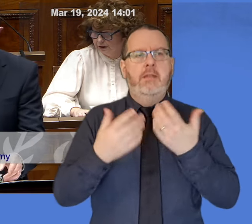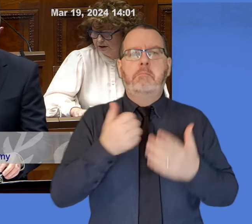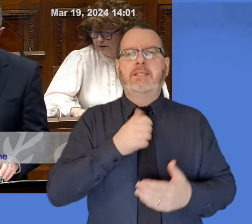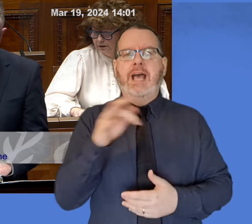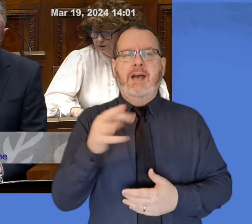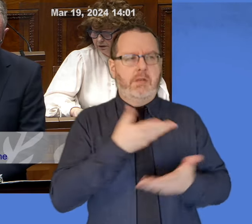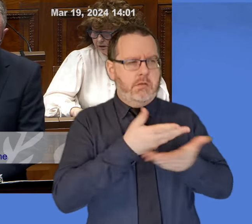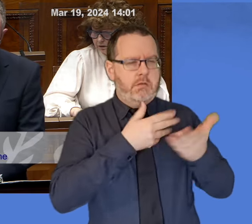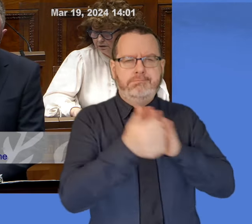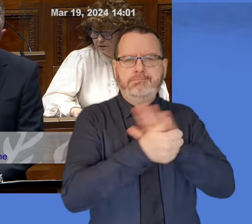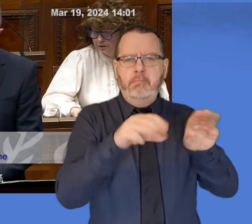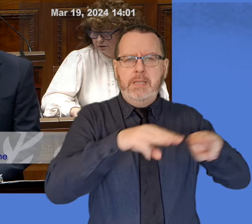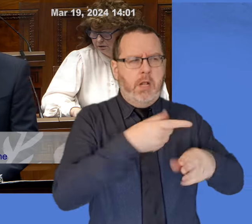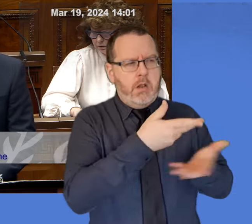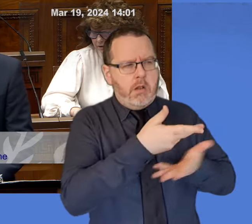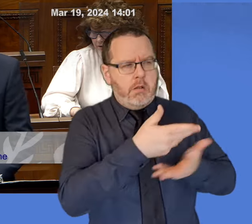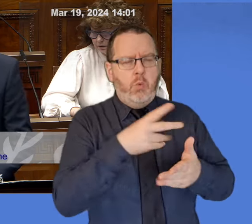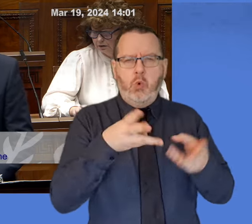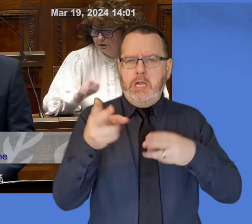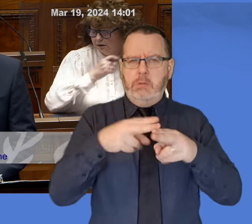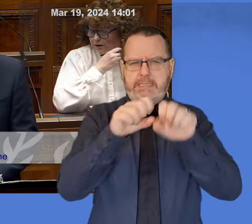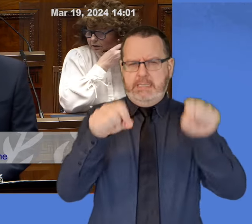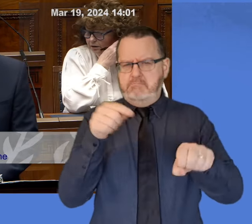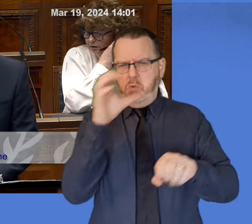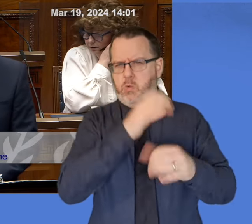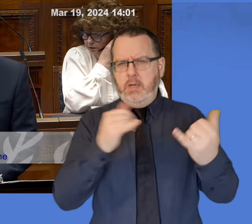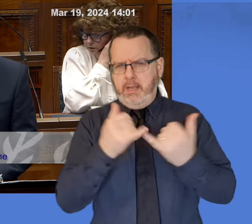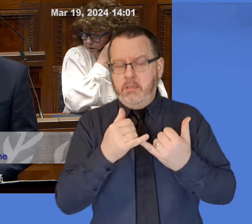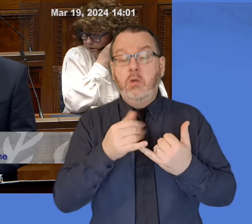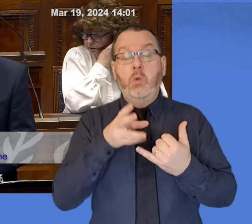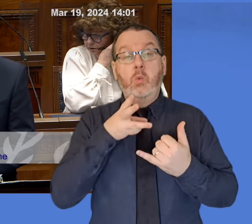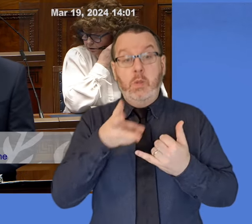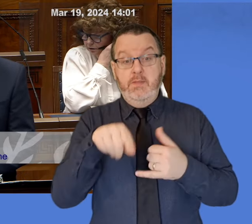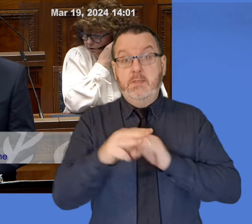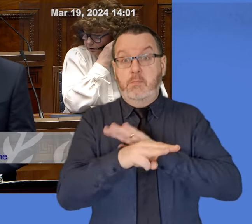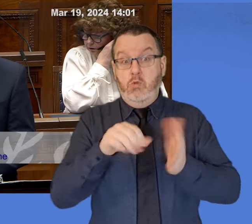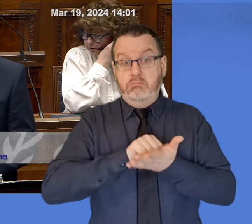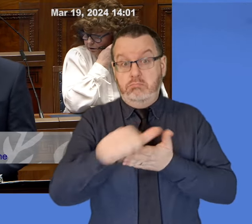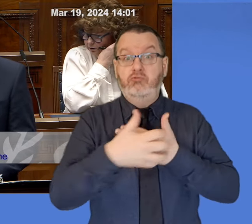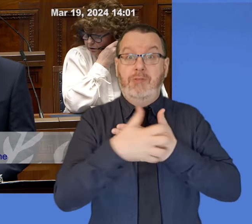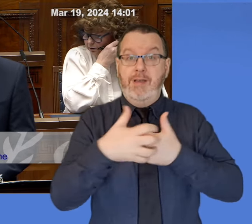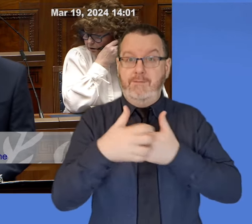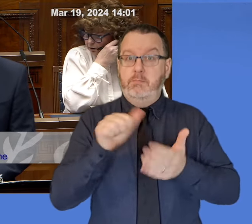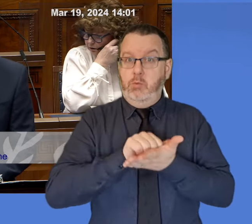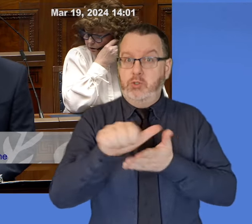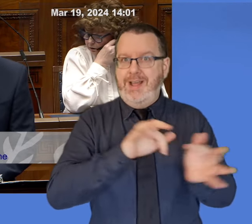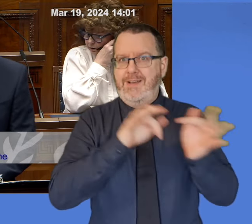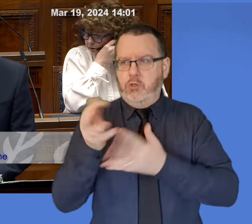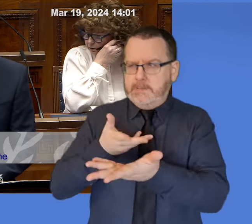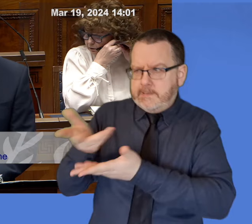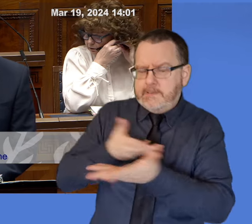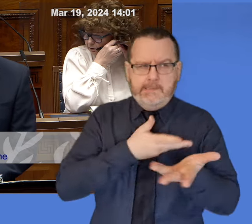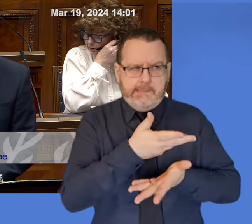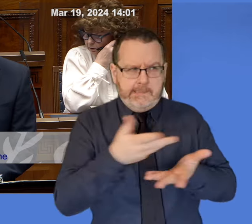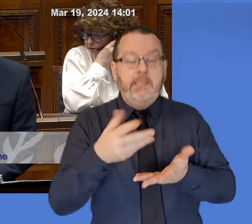optimal scheme structure. High-level design for the scheme will be published this month as part of the Department's response to the consultation. The